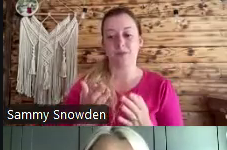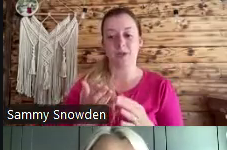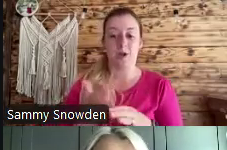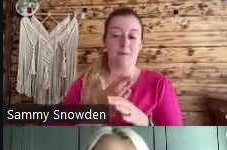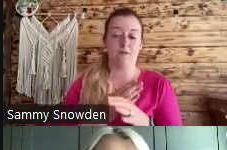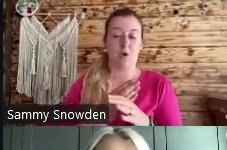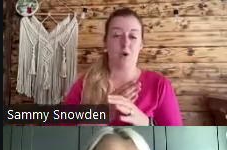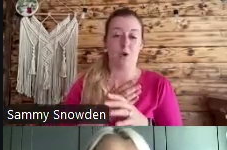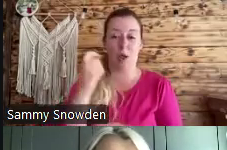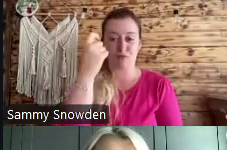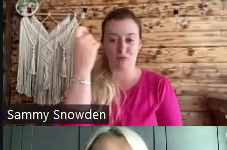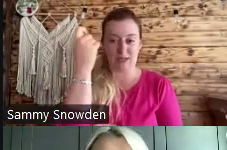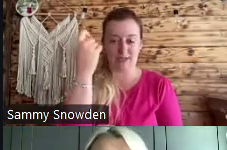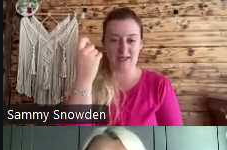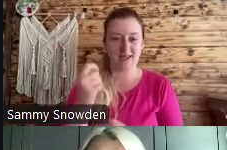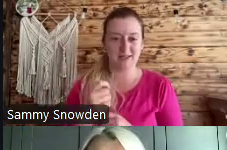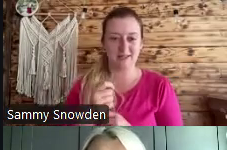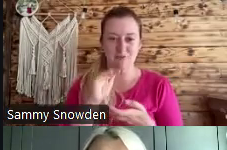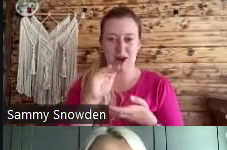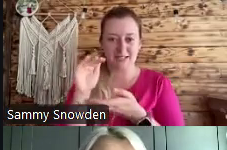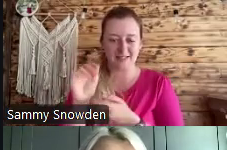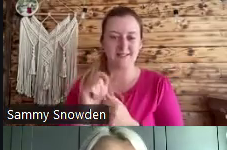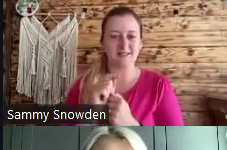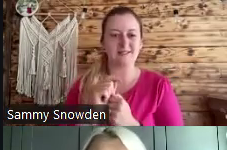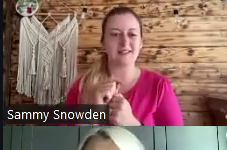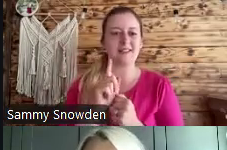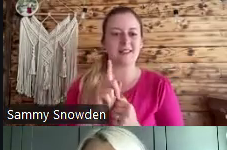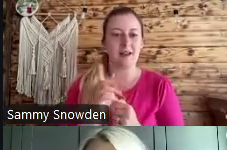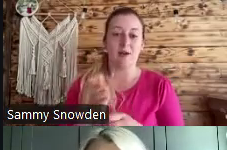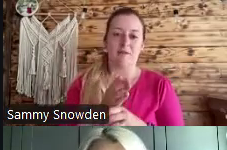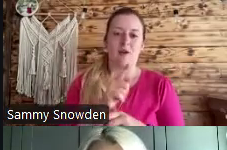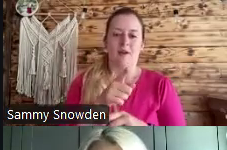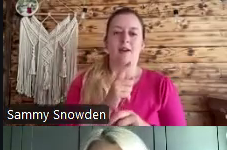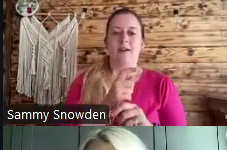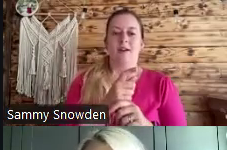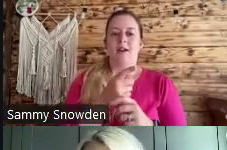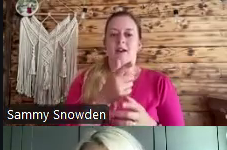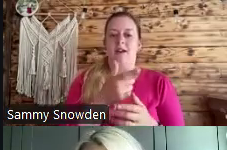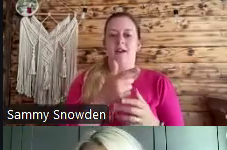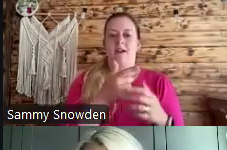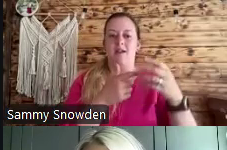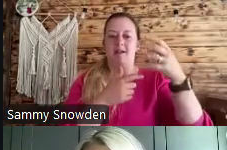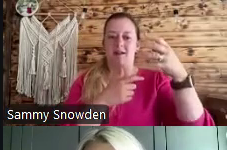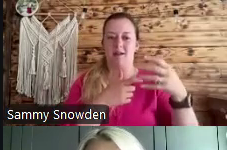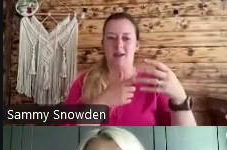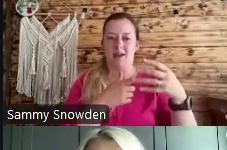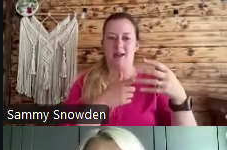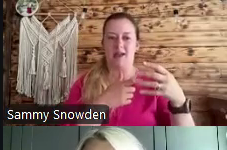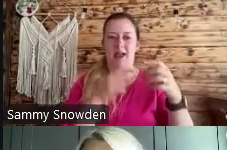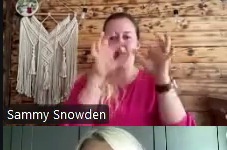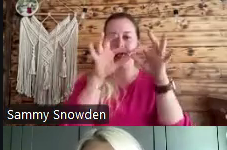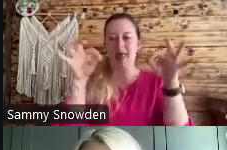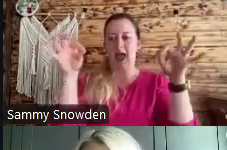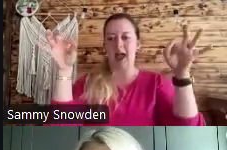year, Aromatic room sprays. I've tried the line dried linen and I wanted to share it with you because it